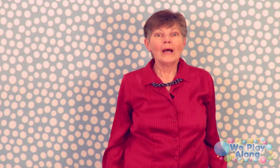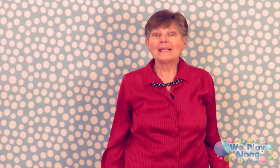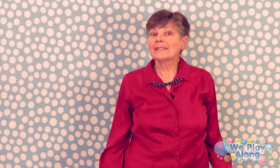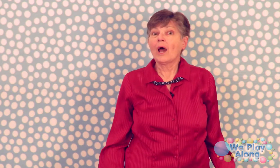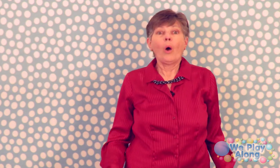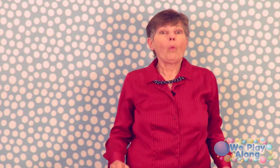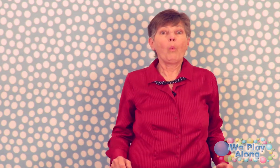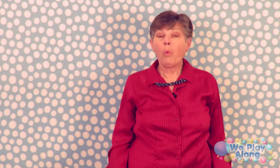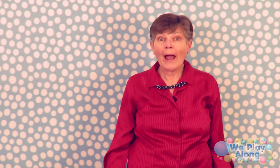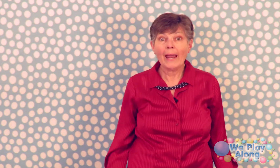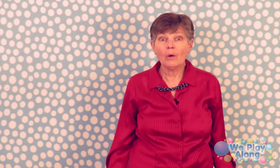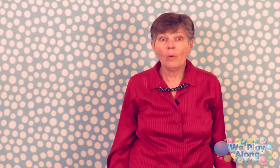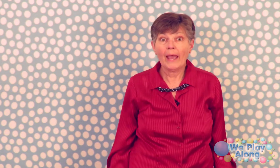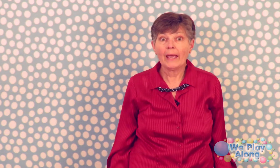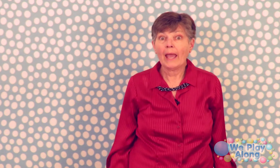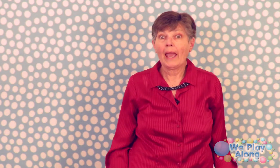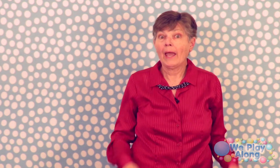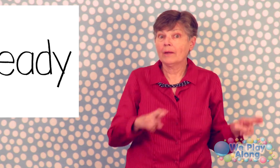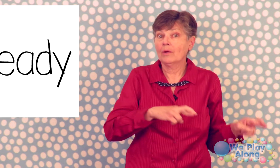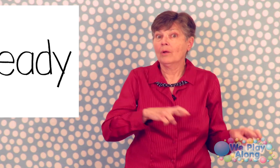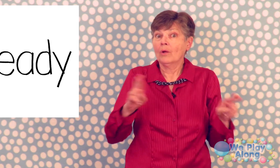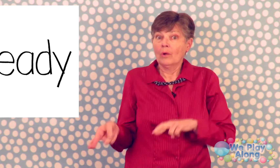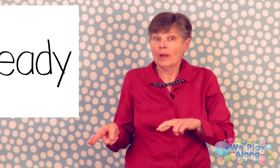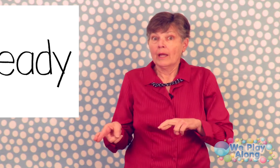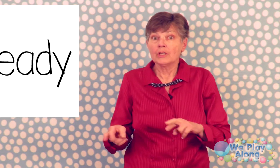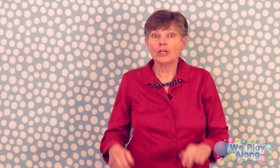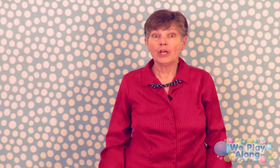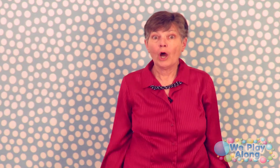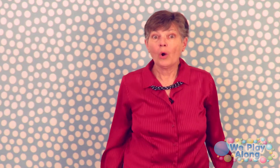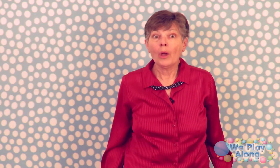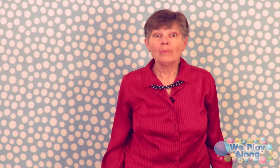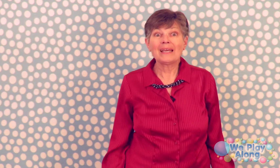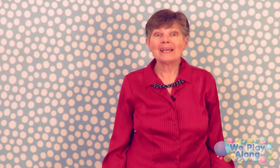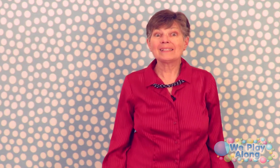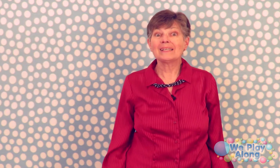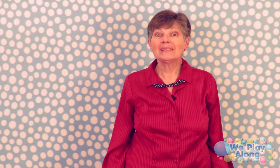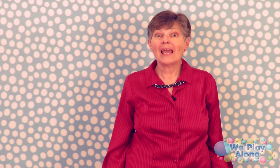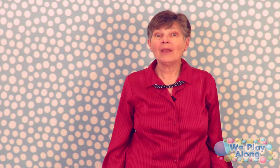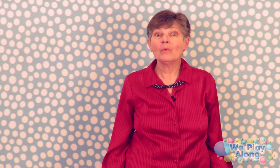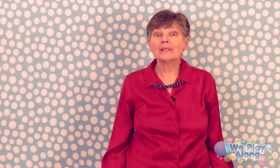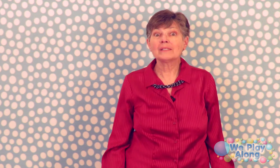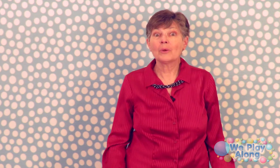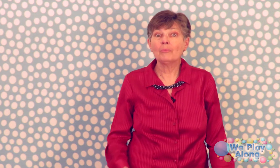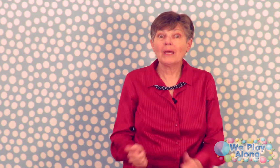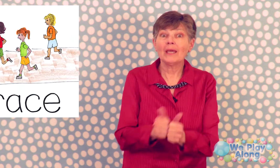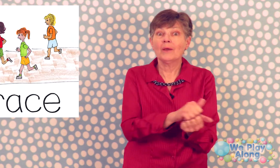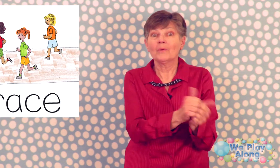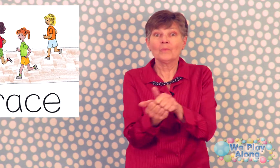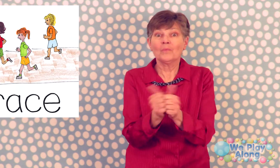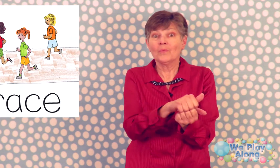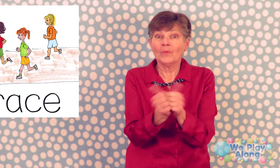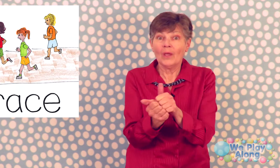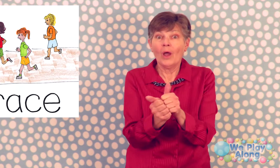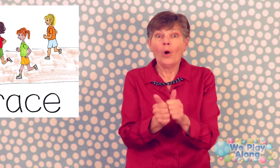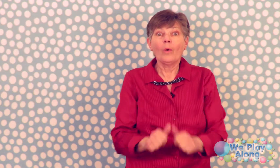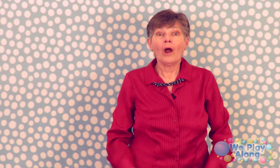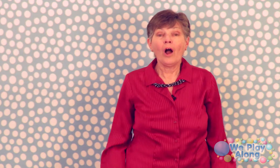was wide awake and to go, because today was the big, where all